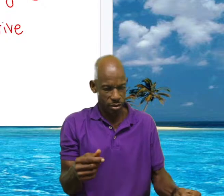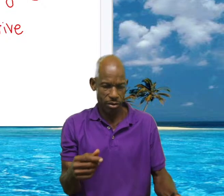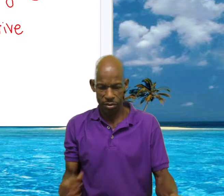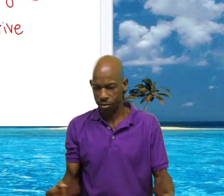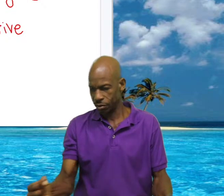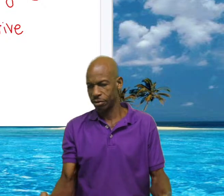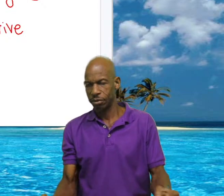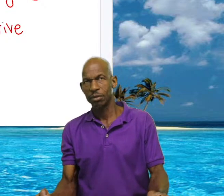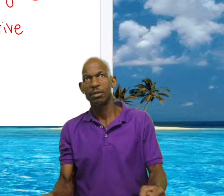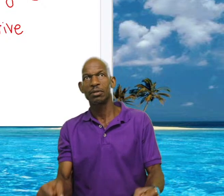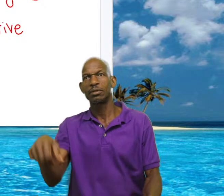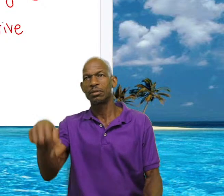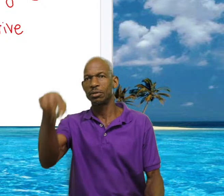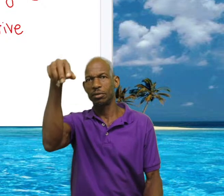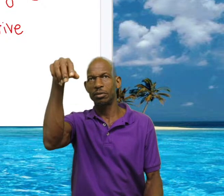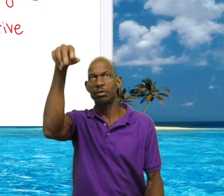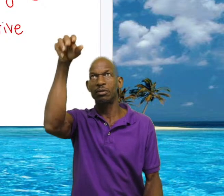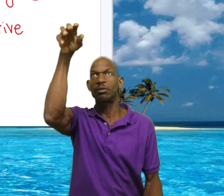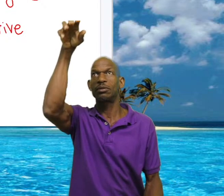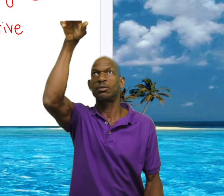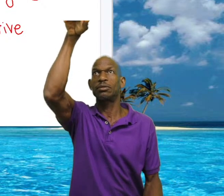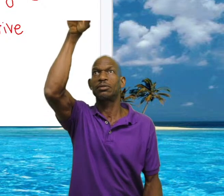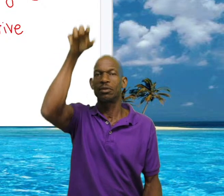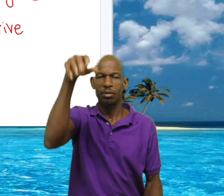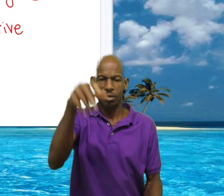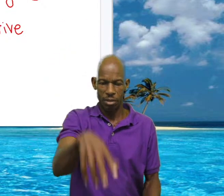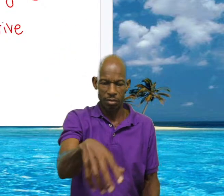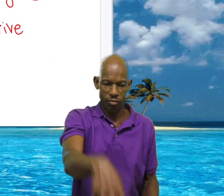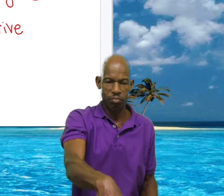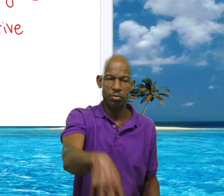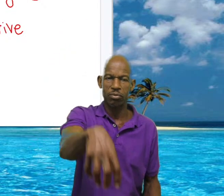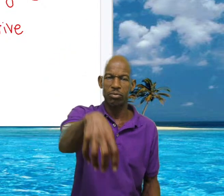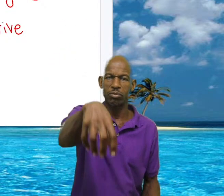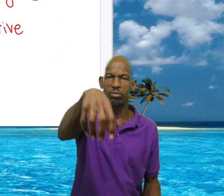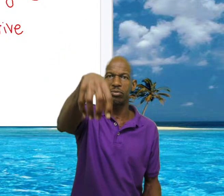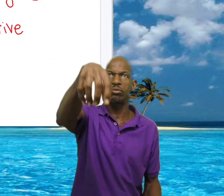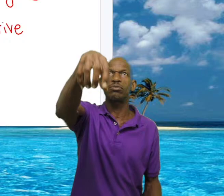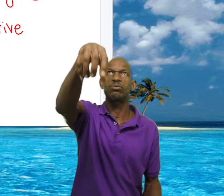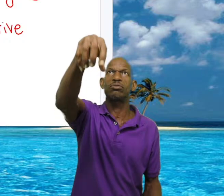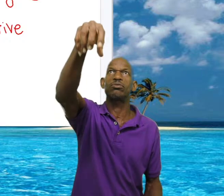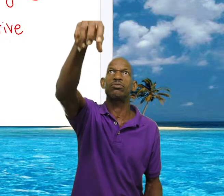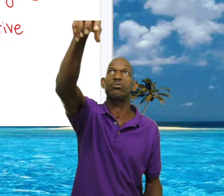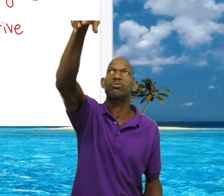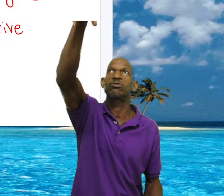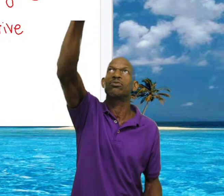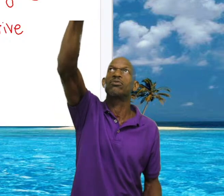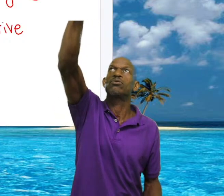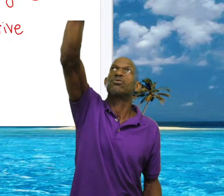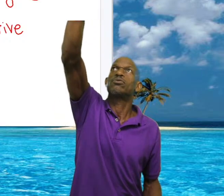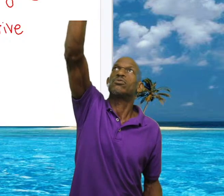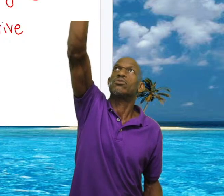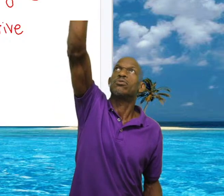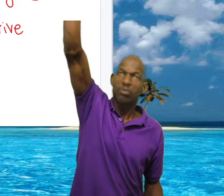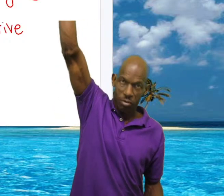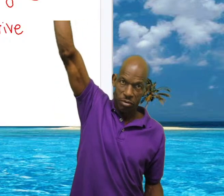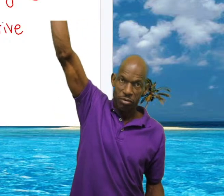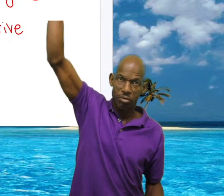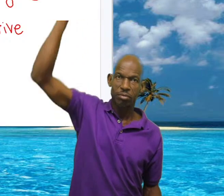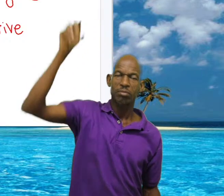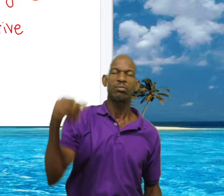wheel. So you are operating the car. You are utilizing the different parts, even a normal car, or it don't